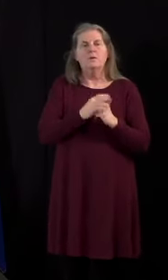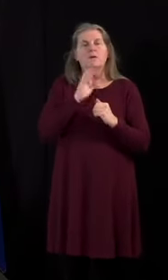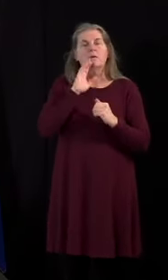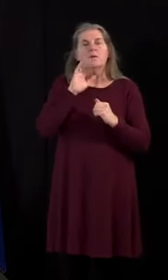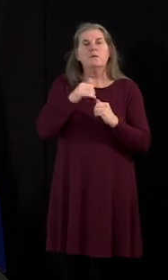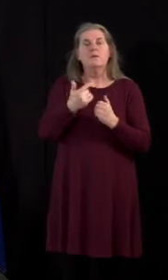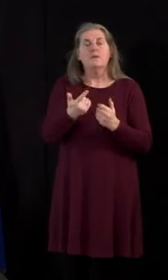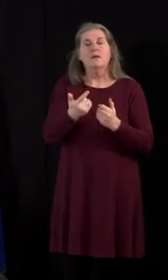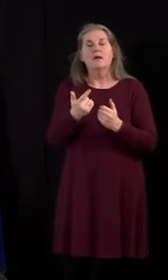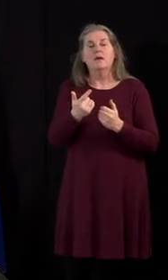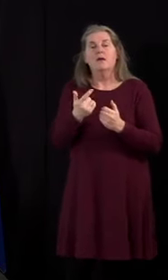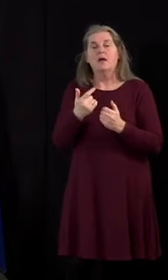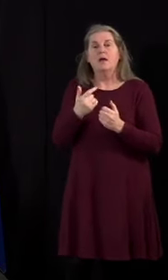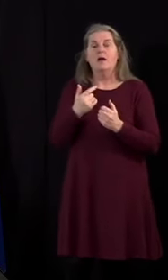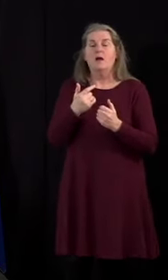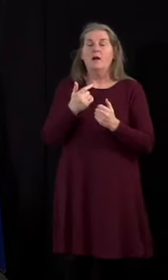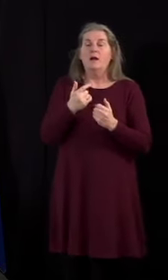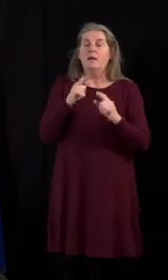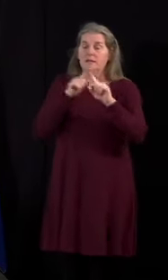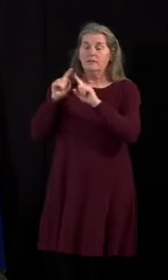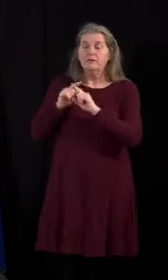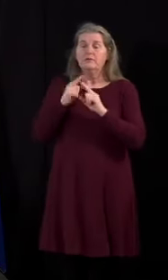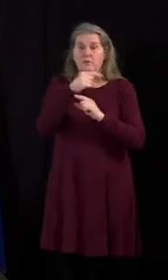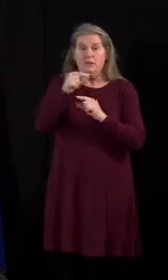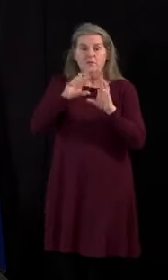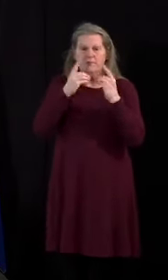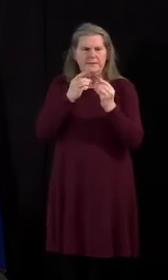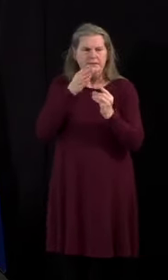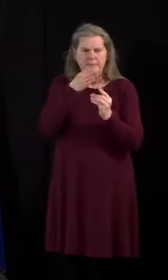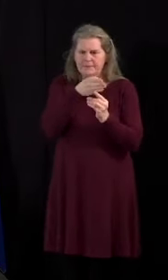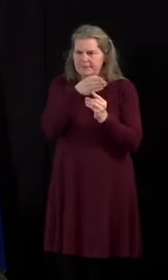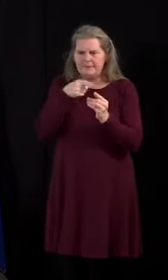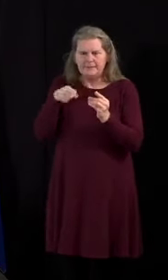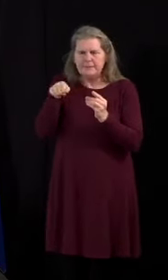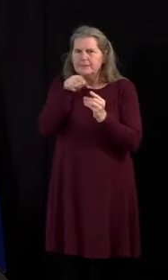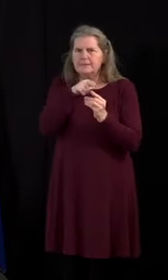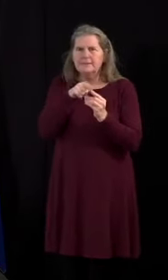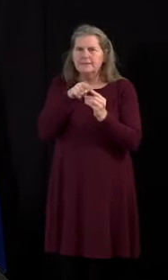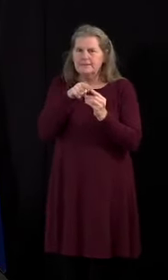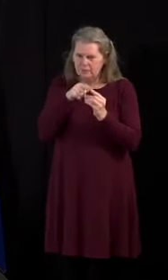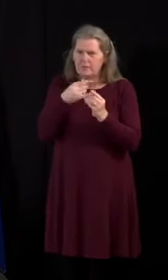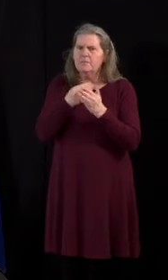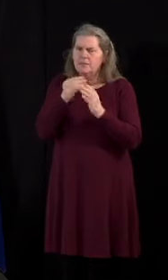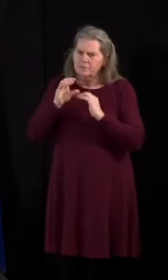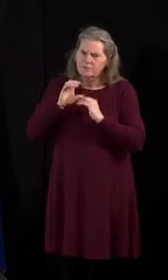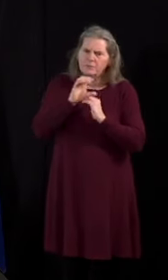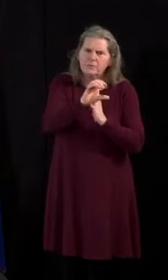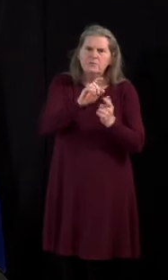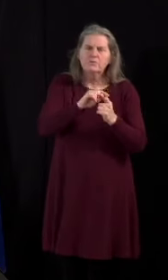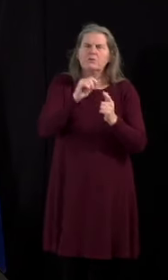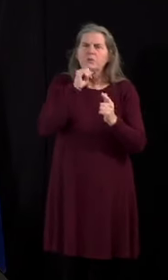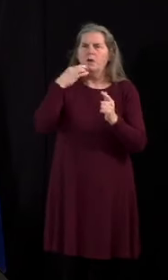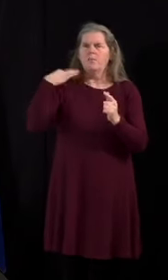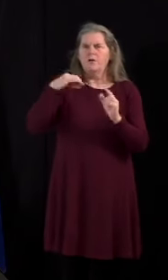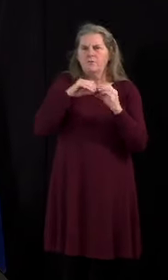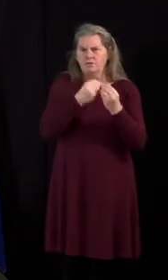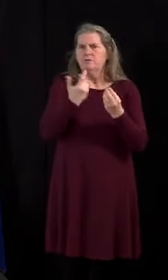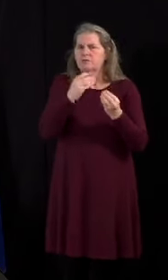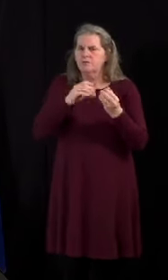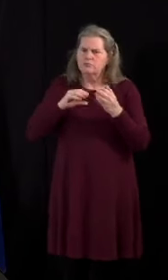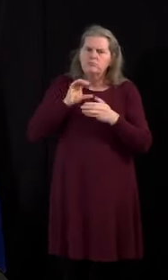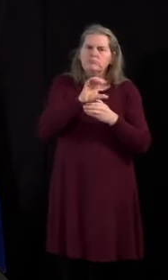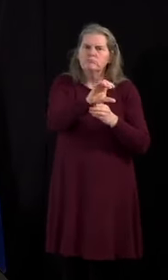that our particular government departments have continued to flow funds to nonprofits